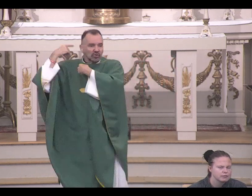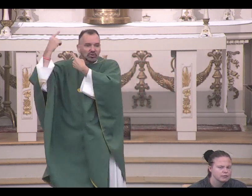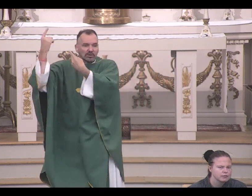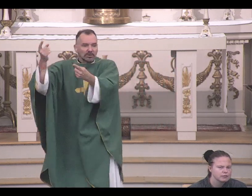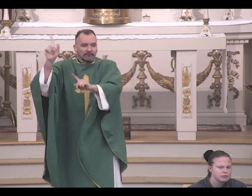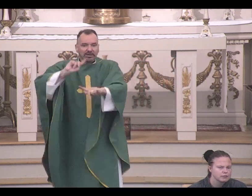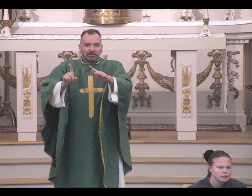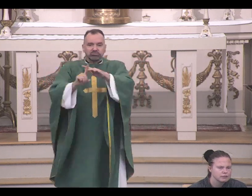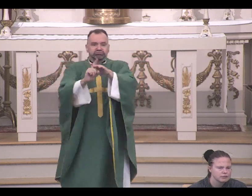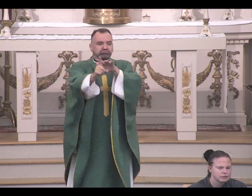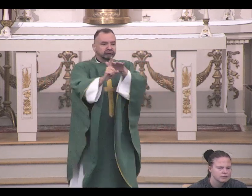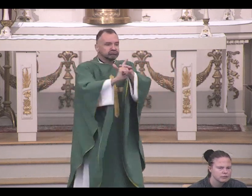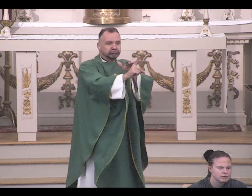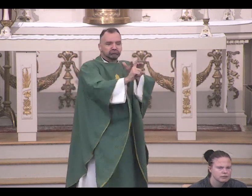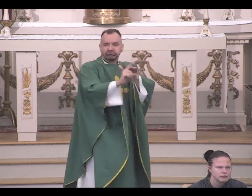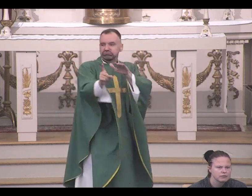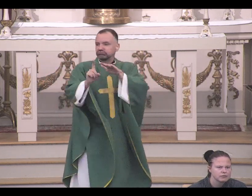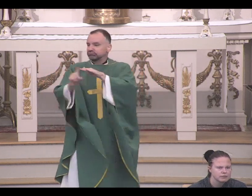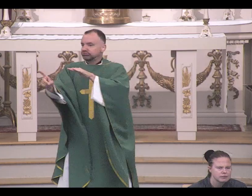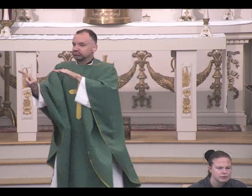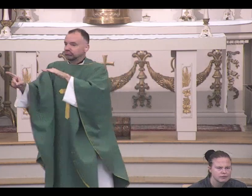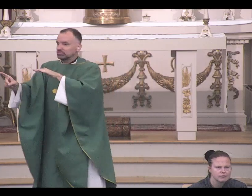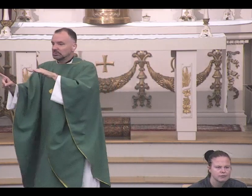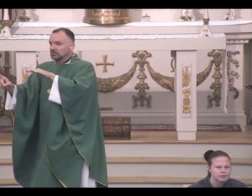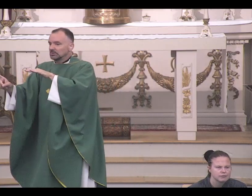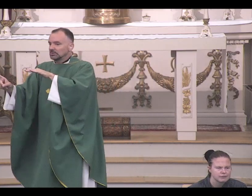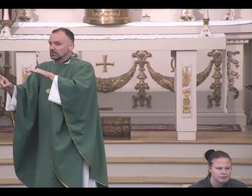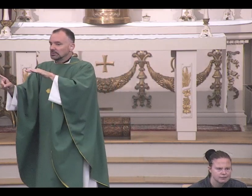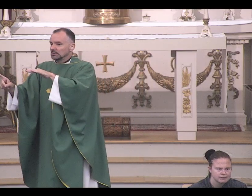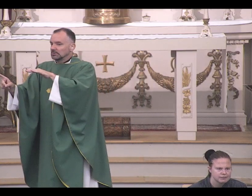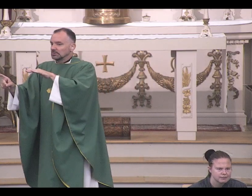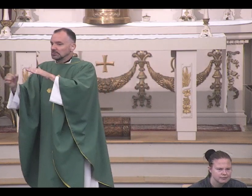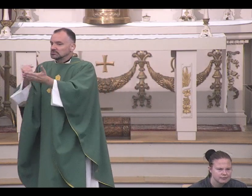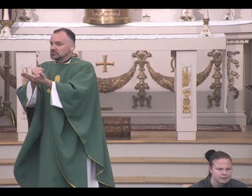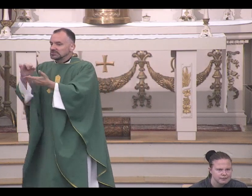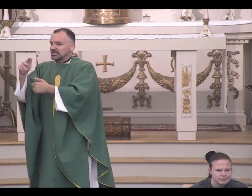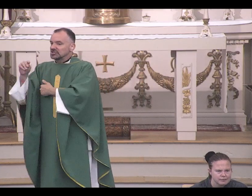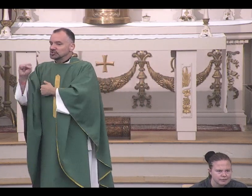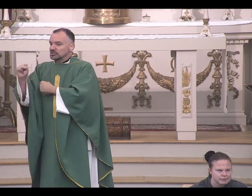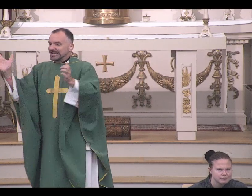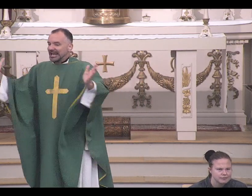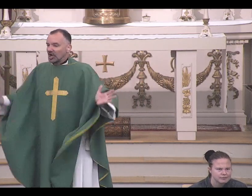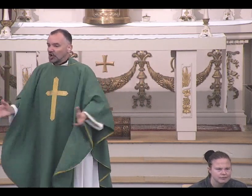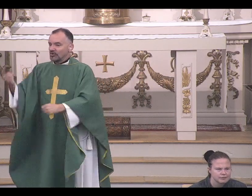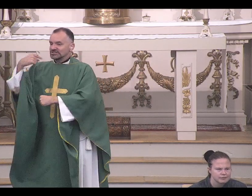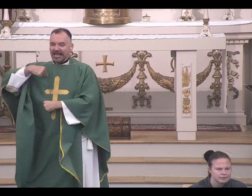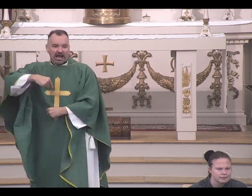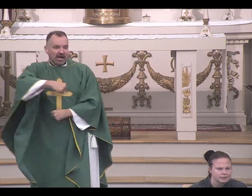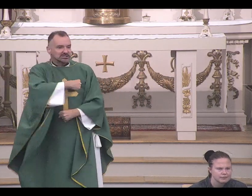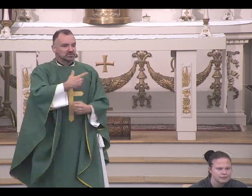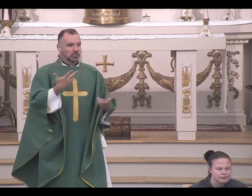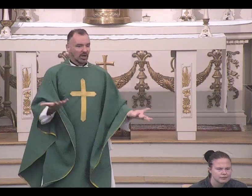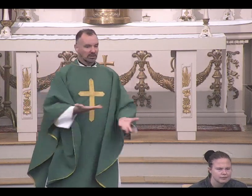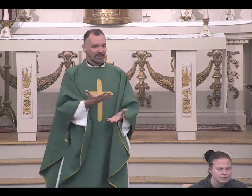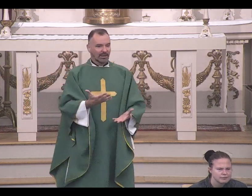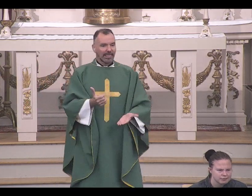That's similar to what happened in the time of St. James. St. James